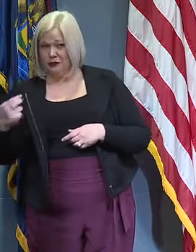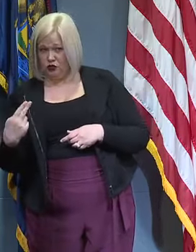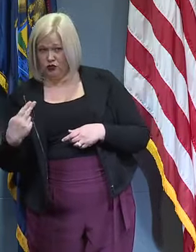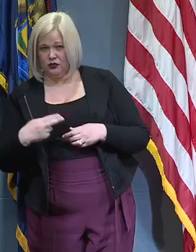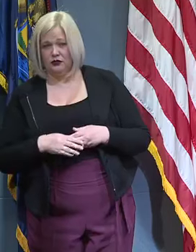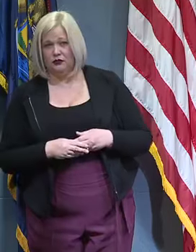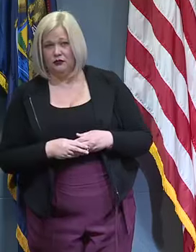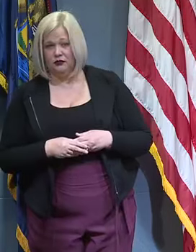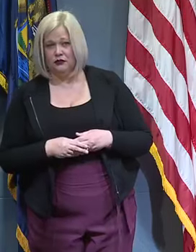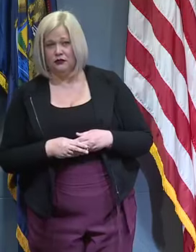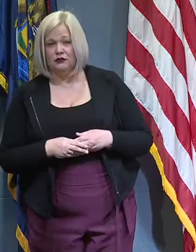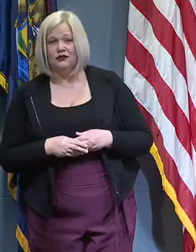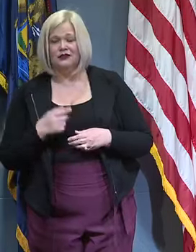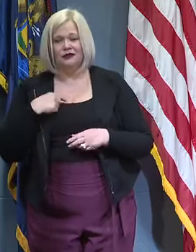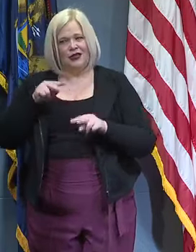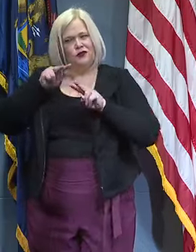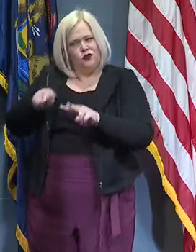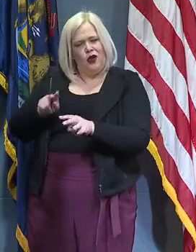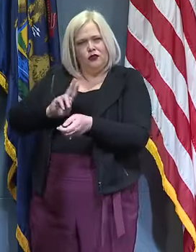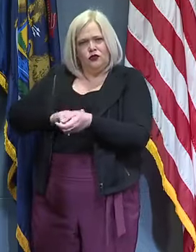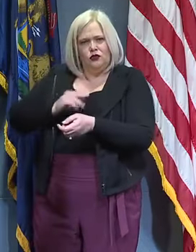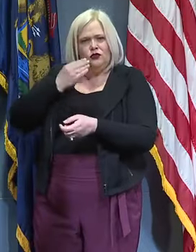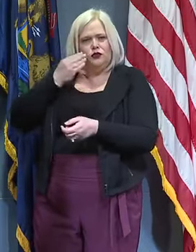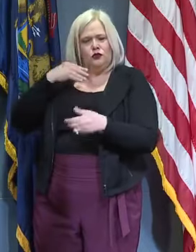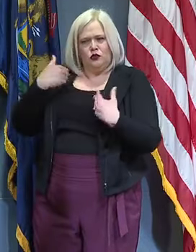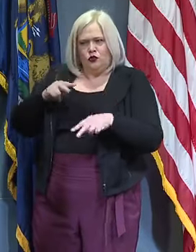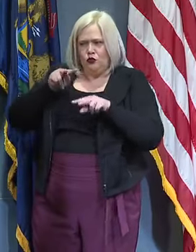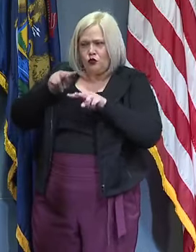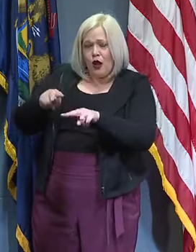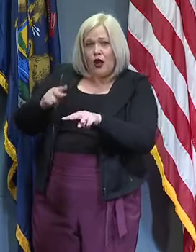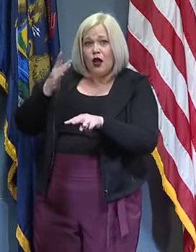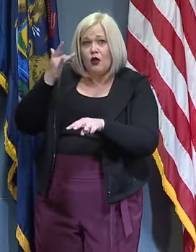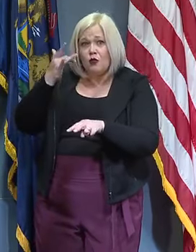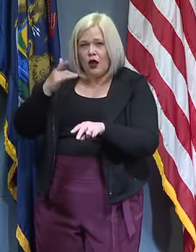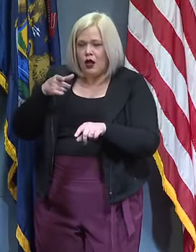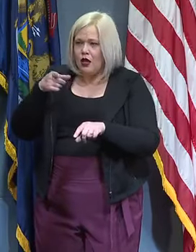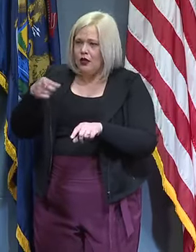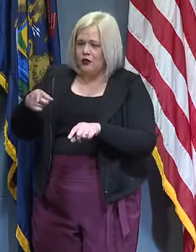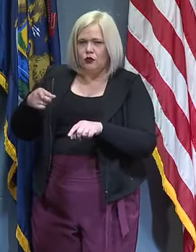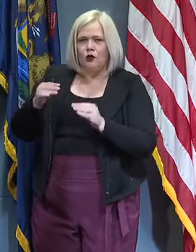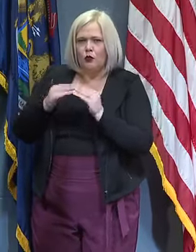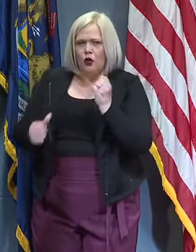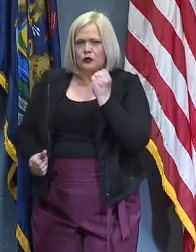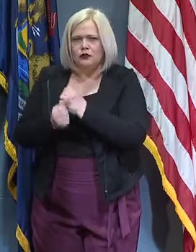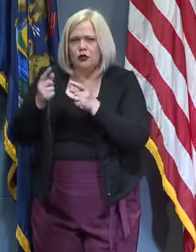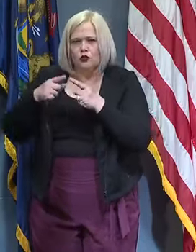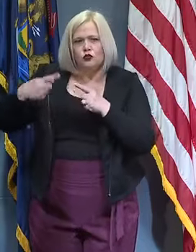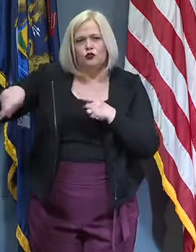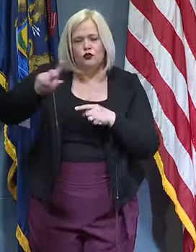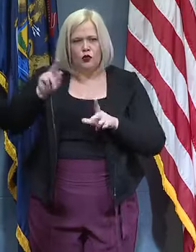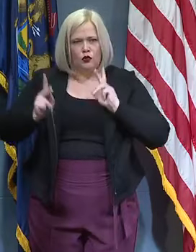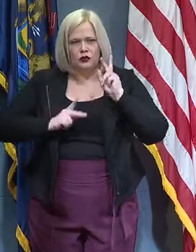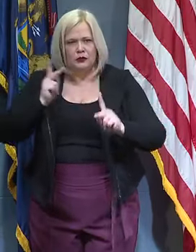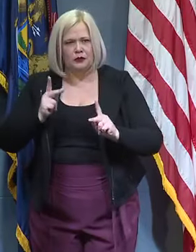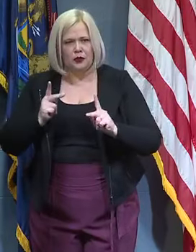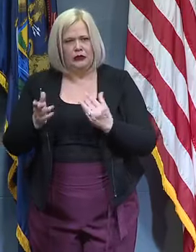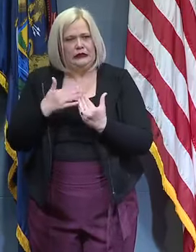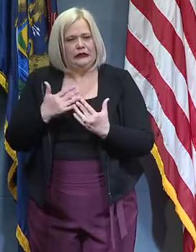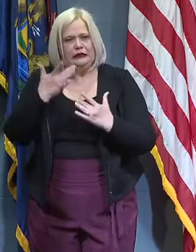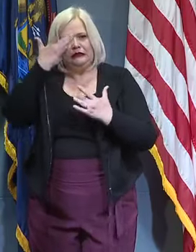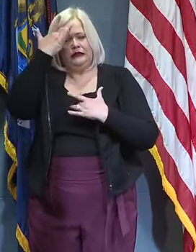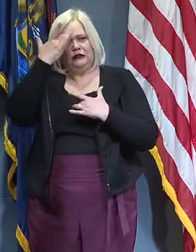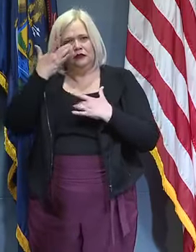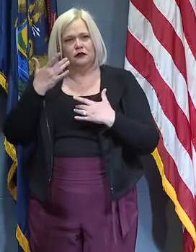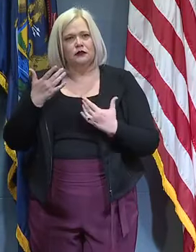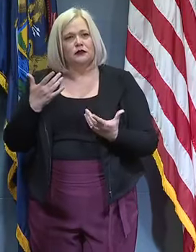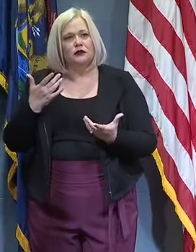these facilities because these residents are at higher risk for severe and possibly fatal complications from this virus.